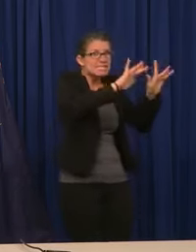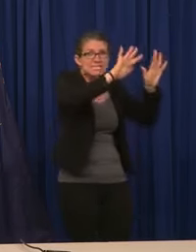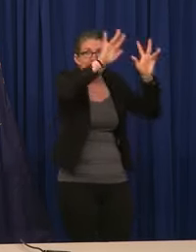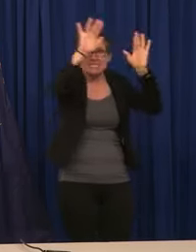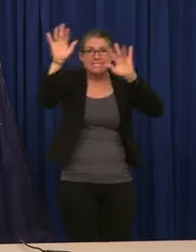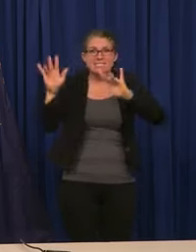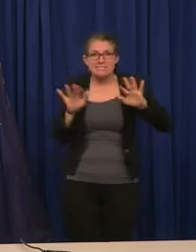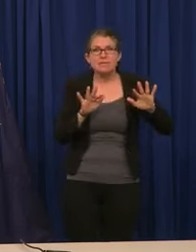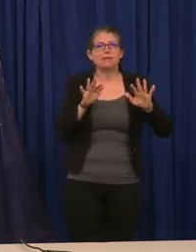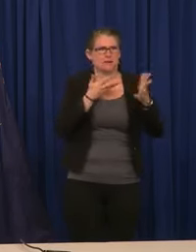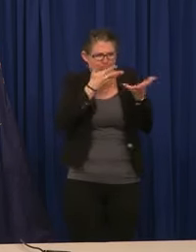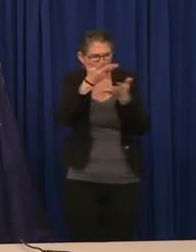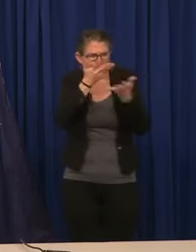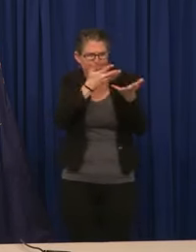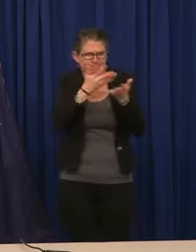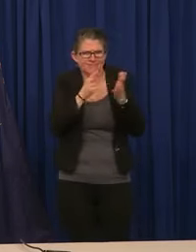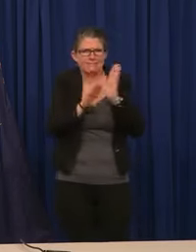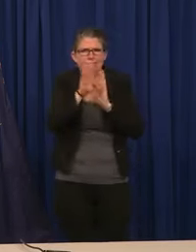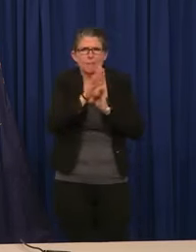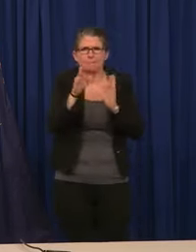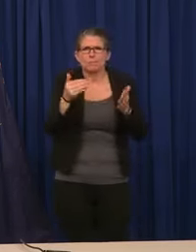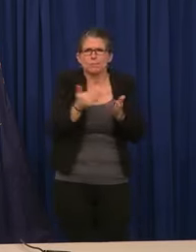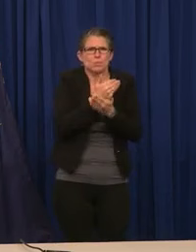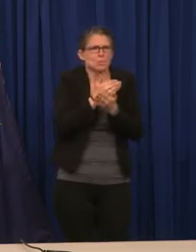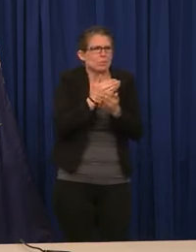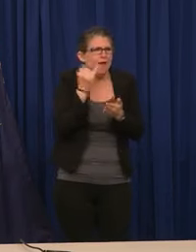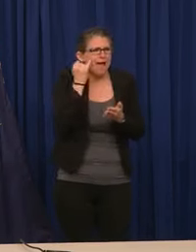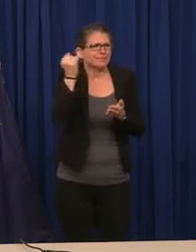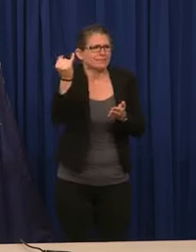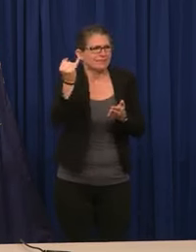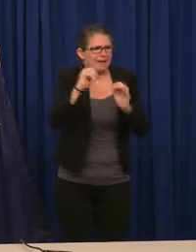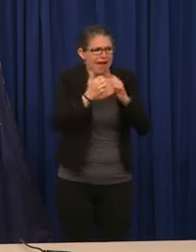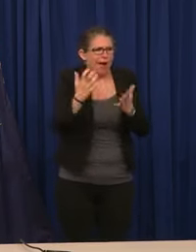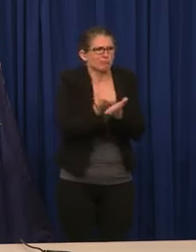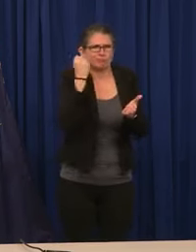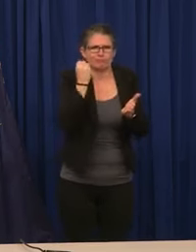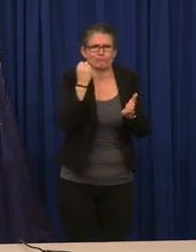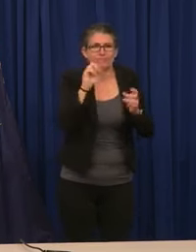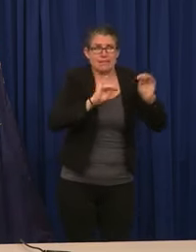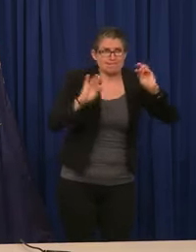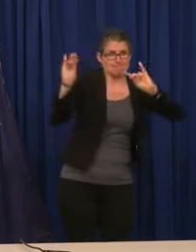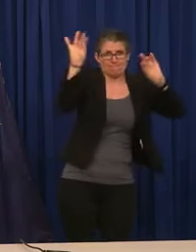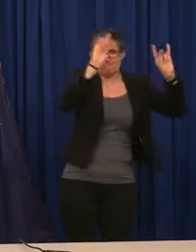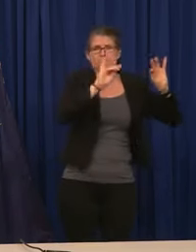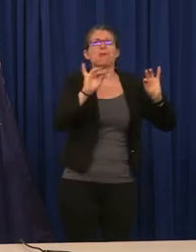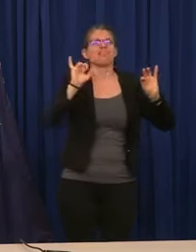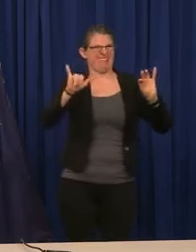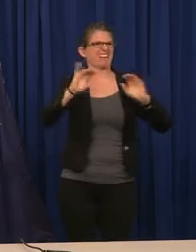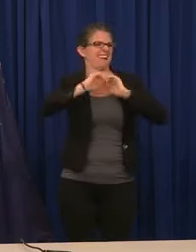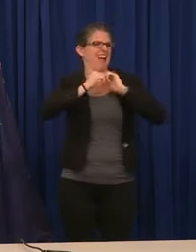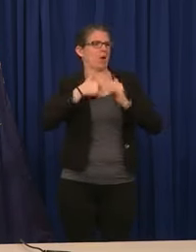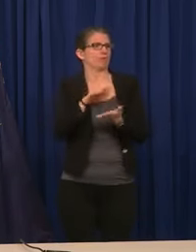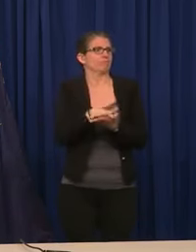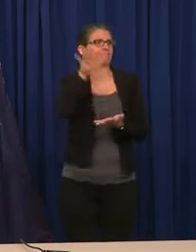gone up, and I'm very thankful to the hospitals for reporting those numbers in.